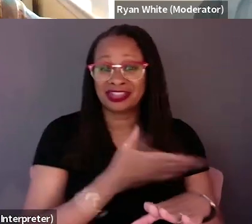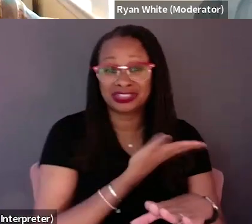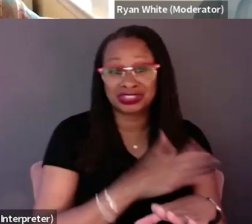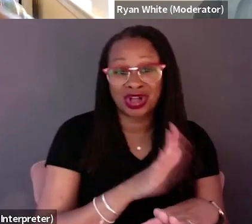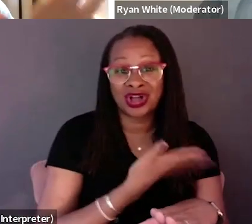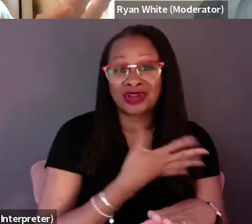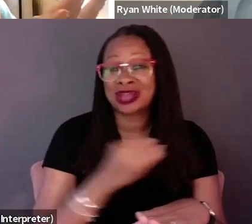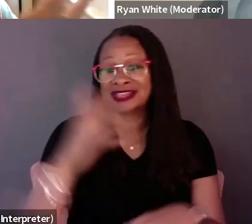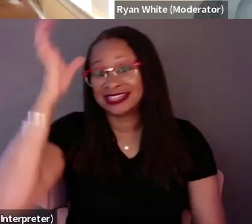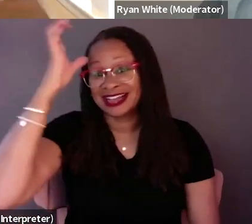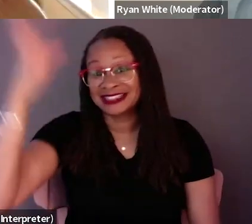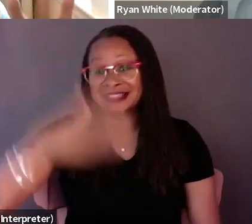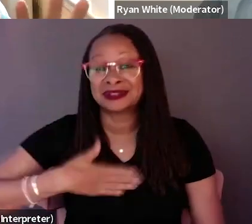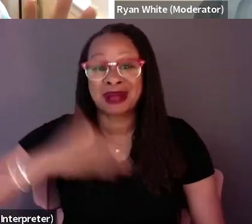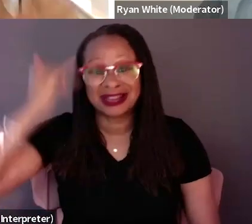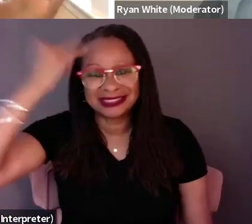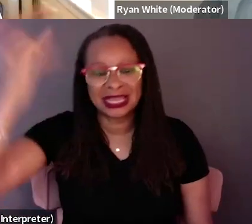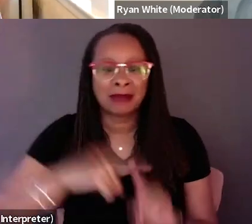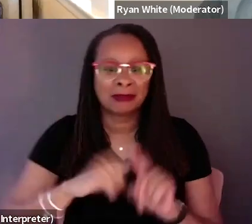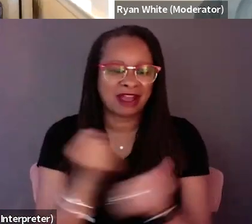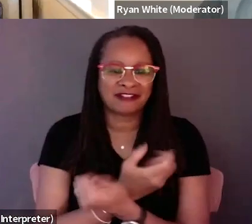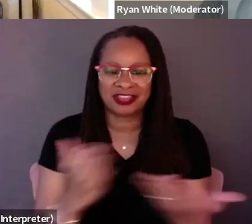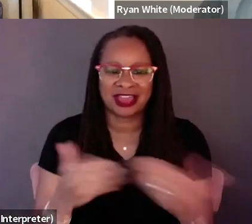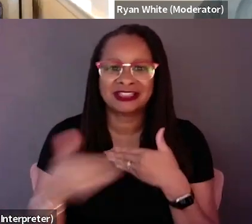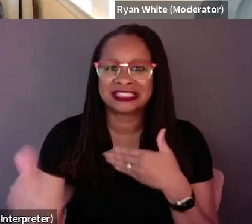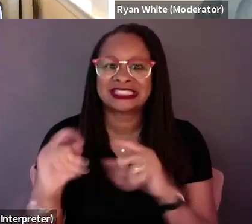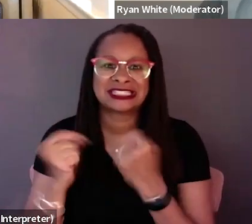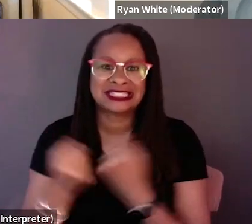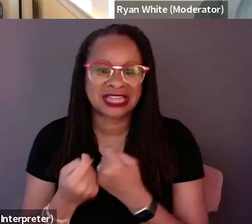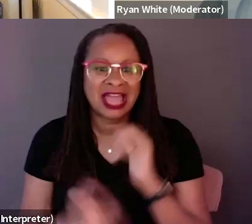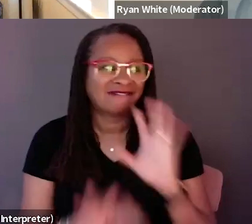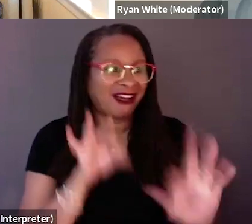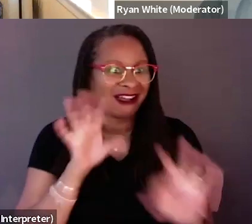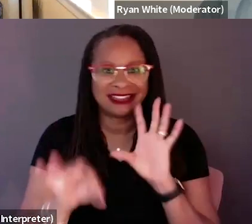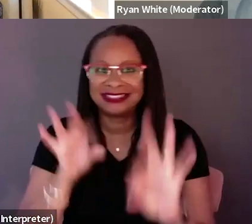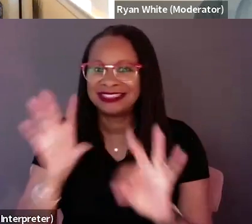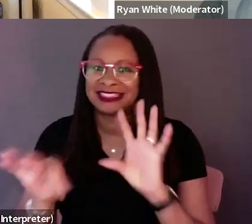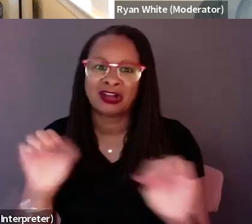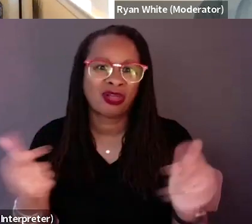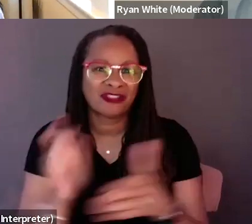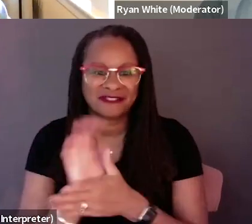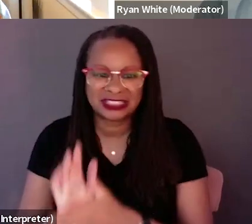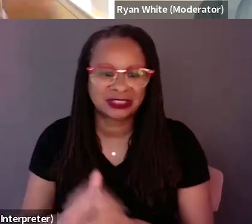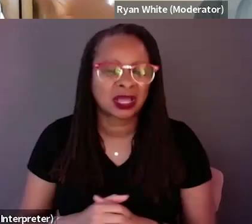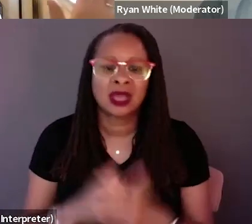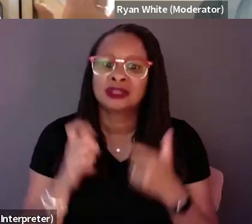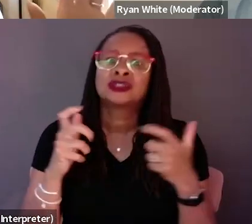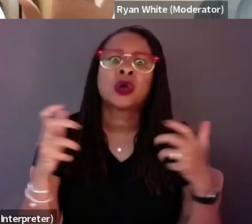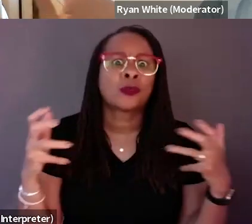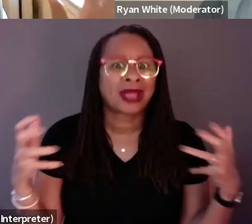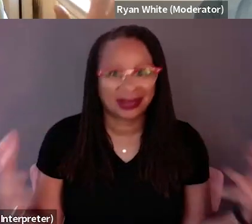song and the concept was my idea, but everything else was the team finding the footage. Oh, there were